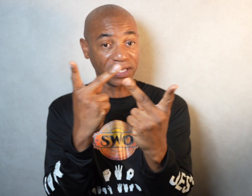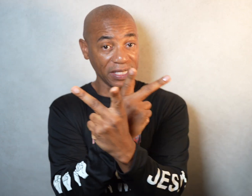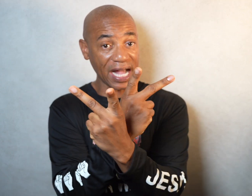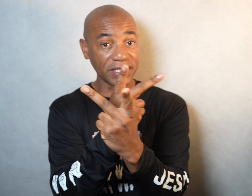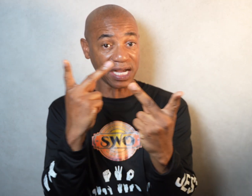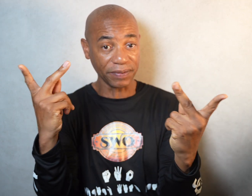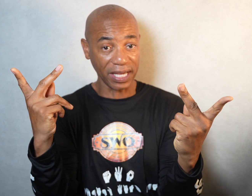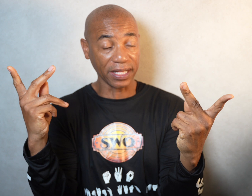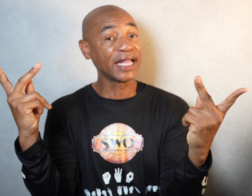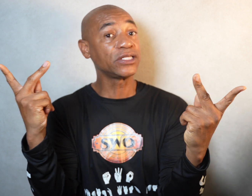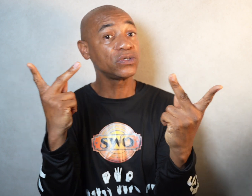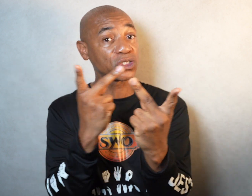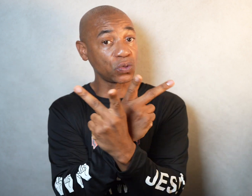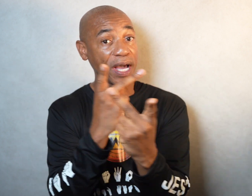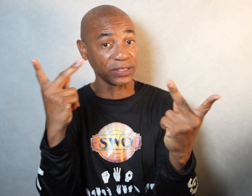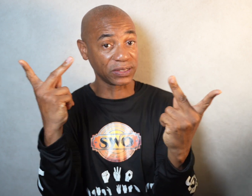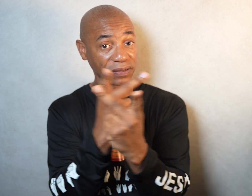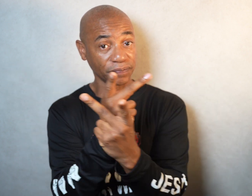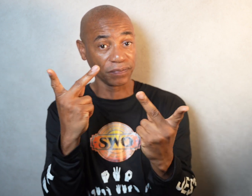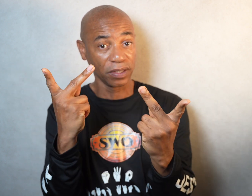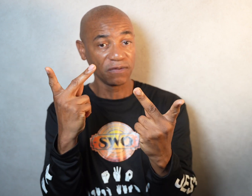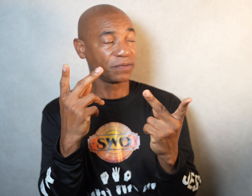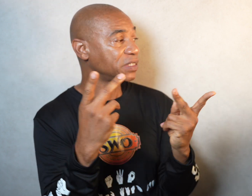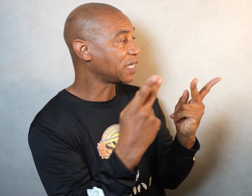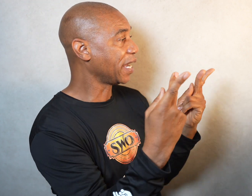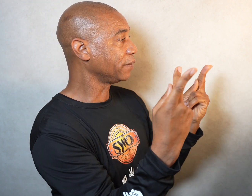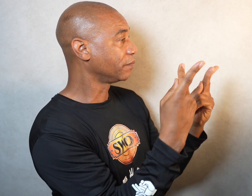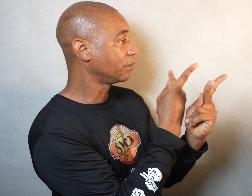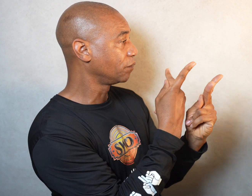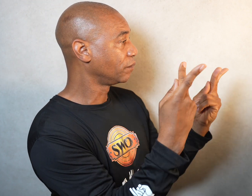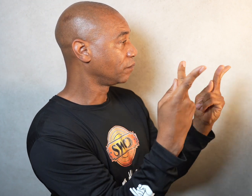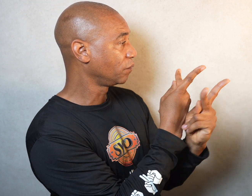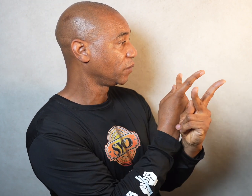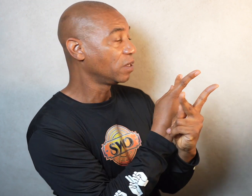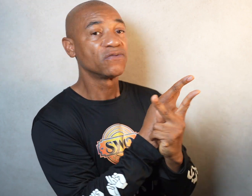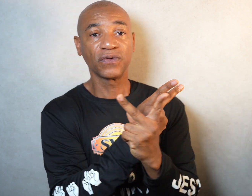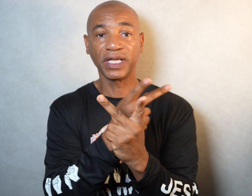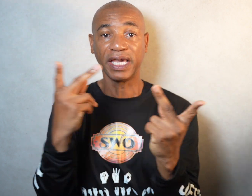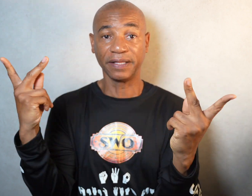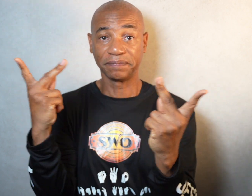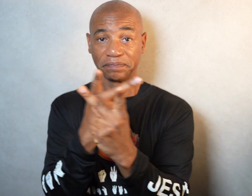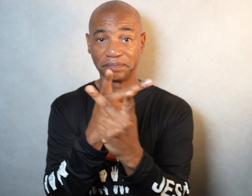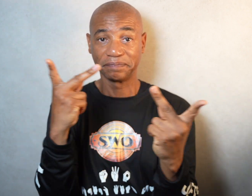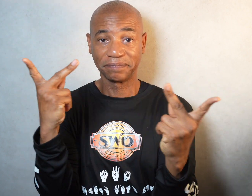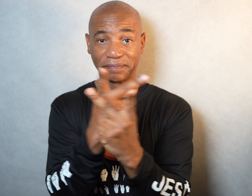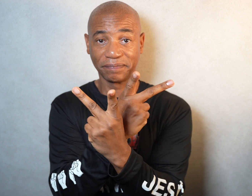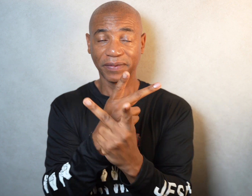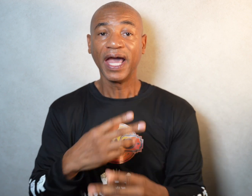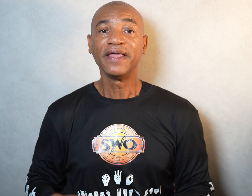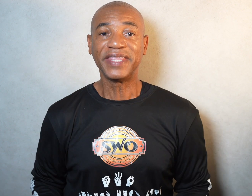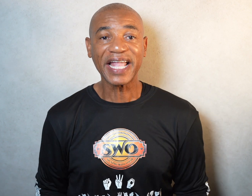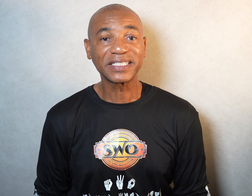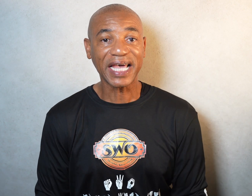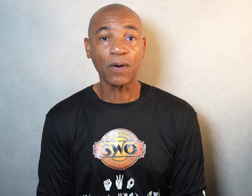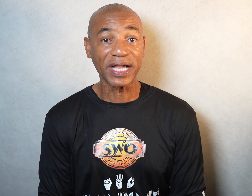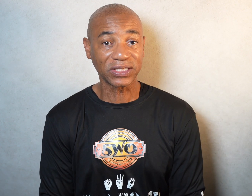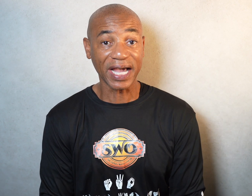the non-dominant hand, and I do this twice from the side, front again. That is how I sign